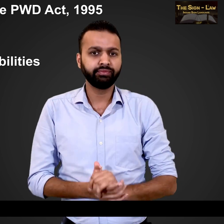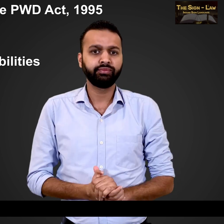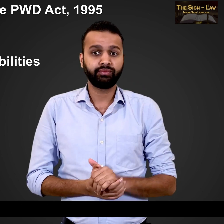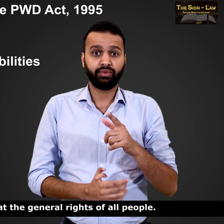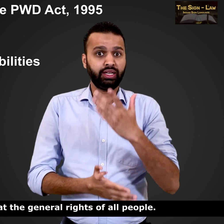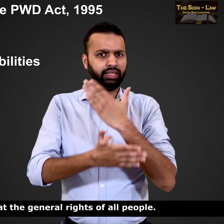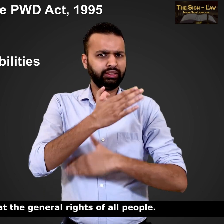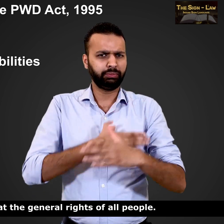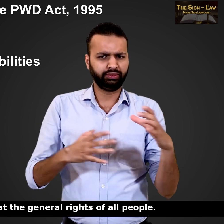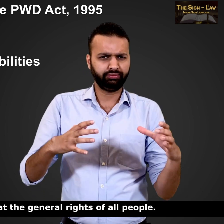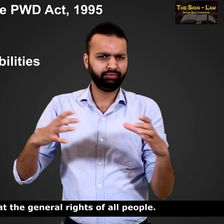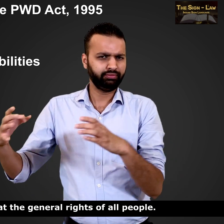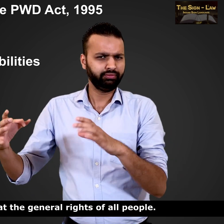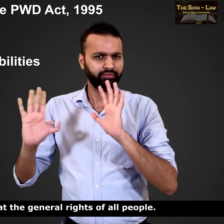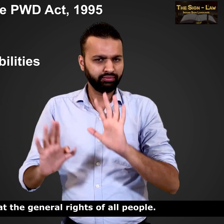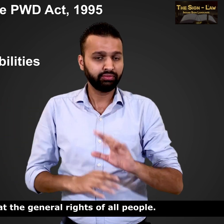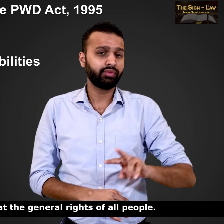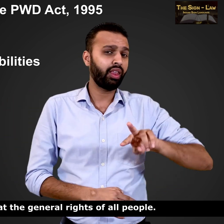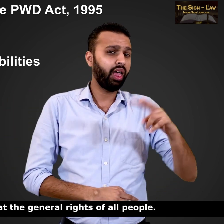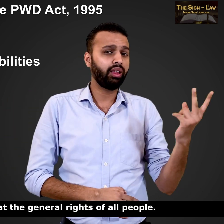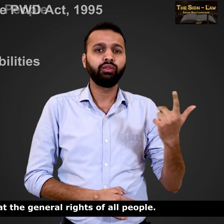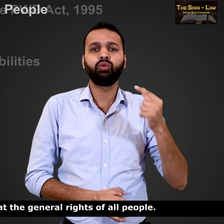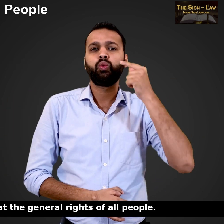But before that let us look at the general rights of all people.